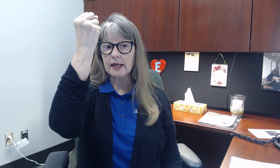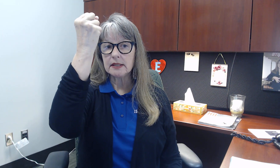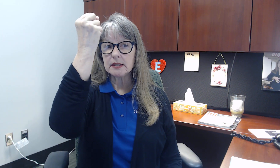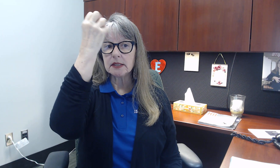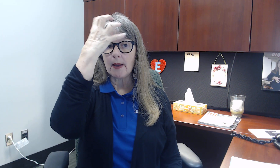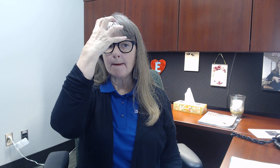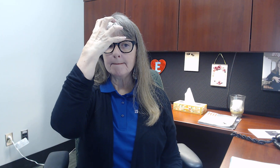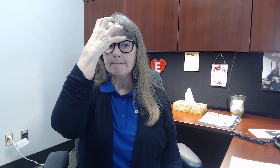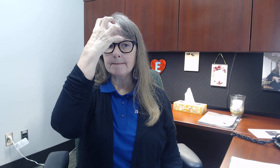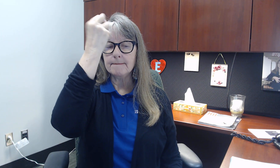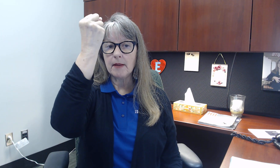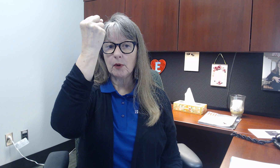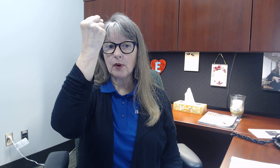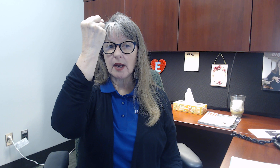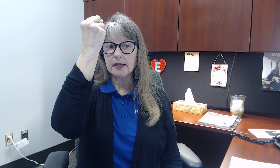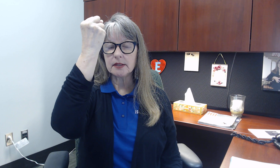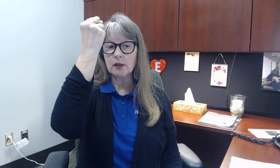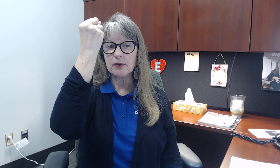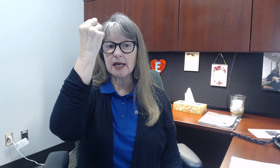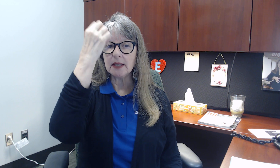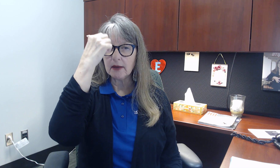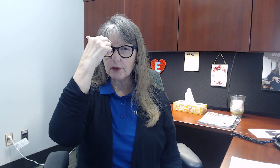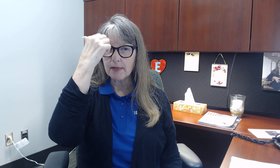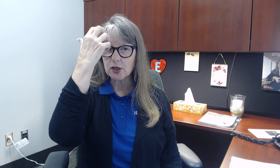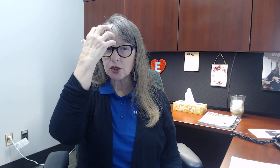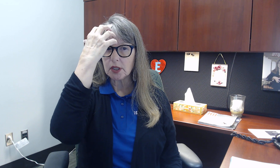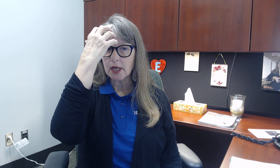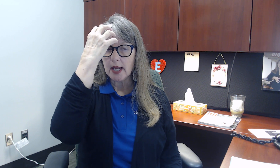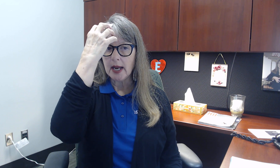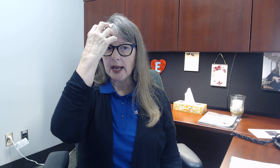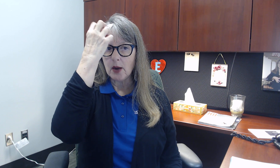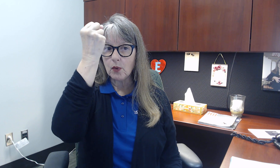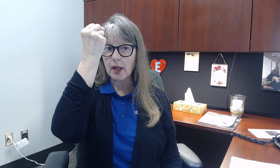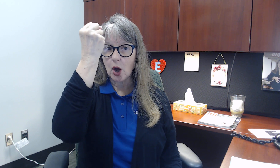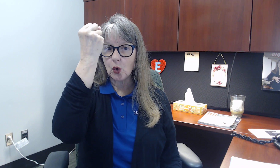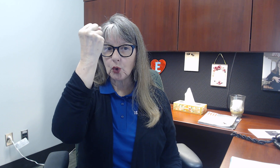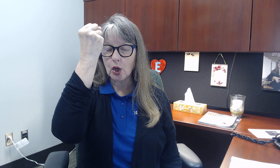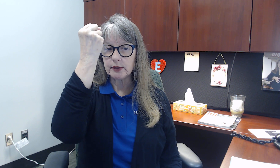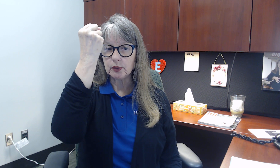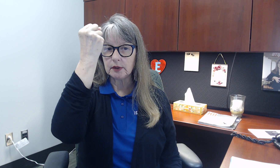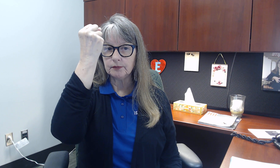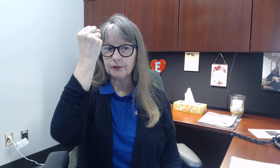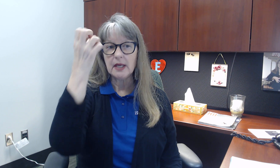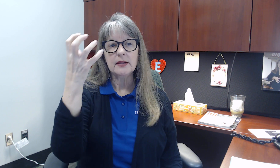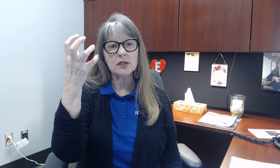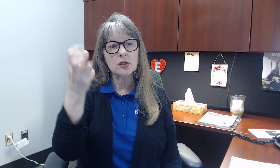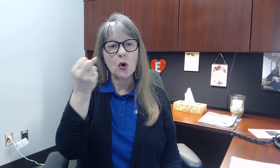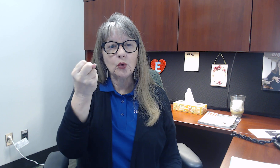Memorize. We take that information and I want to hold on to it. This is hold